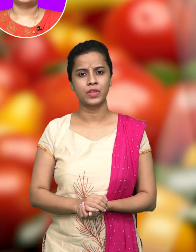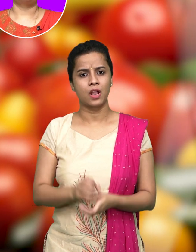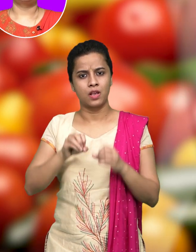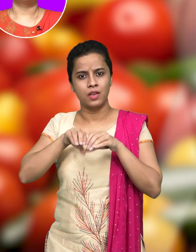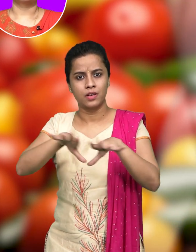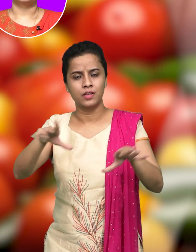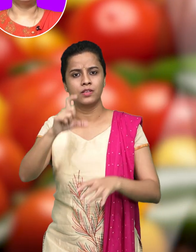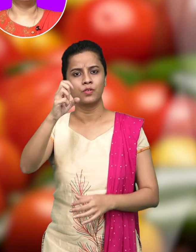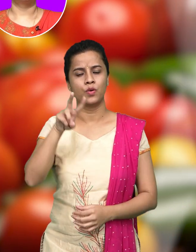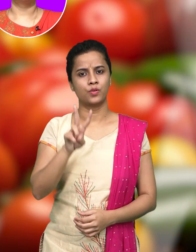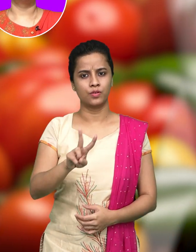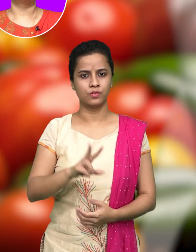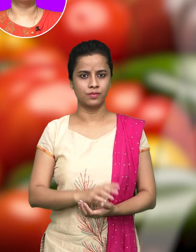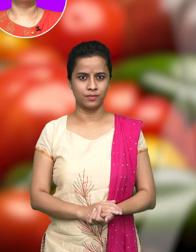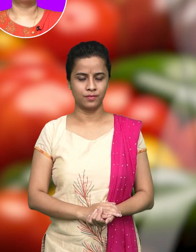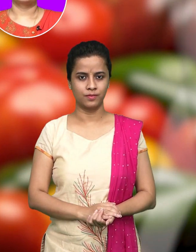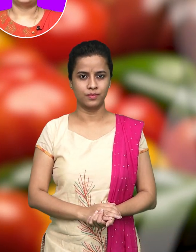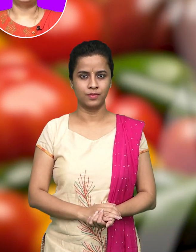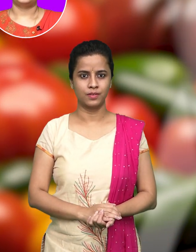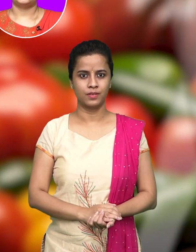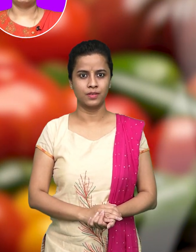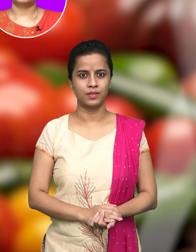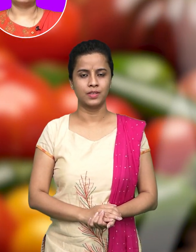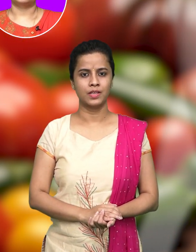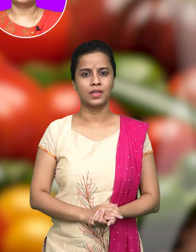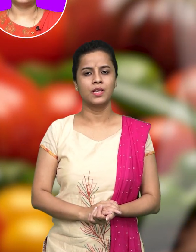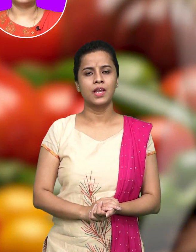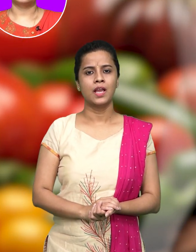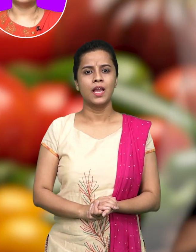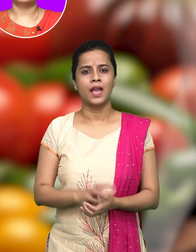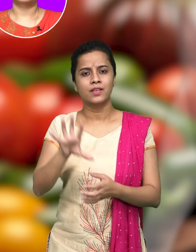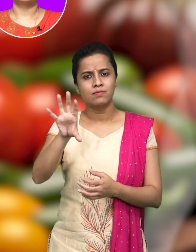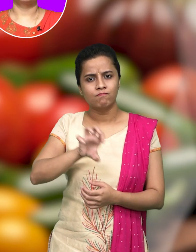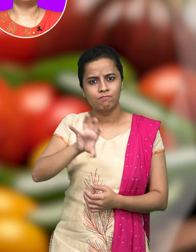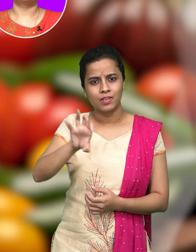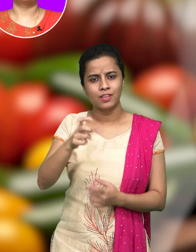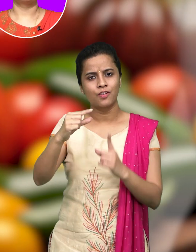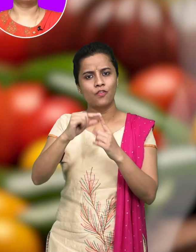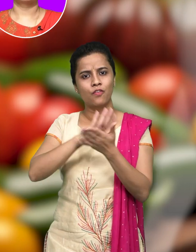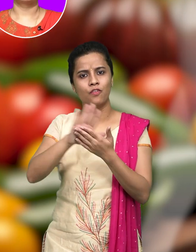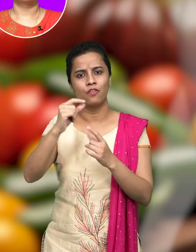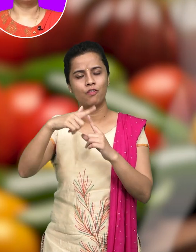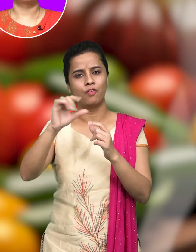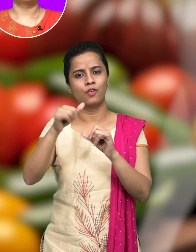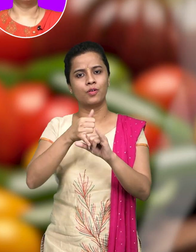releases carbon dioxide and enables photosynthesis.